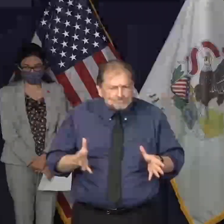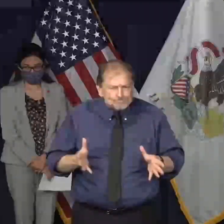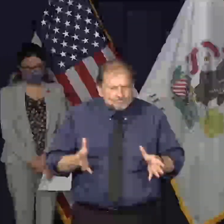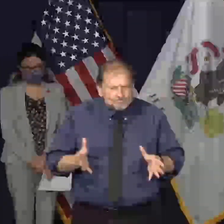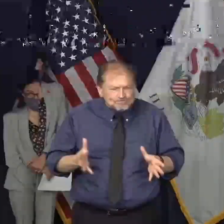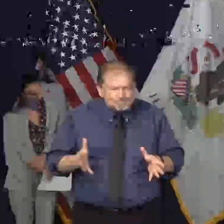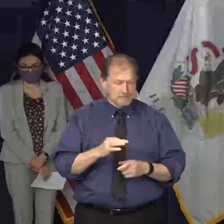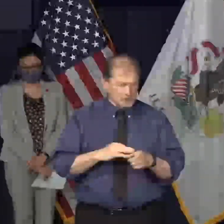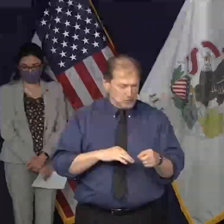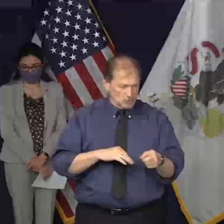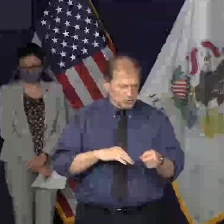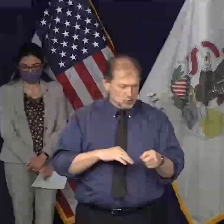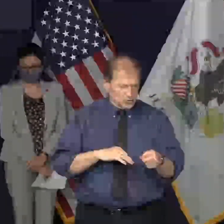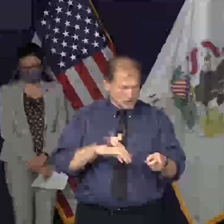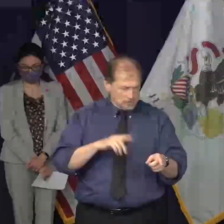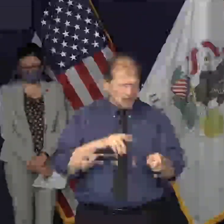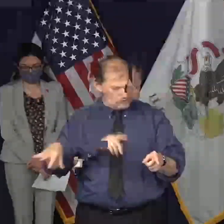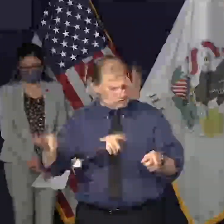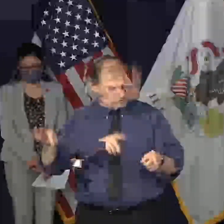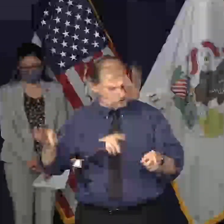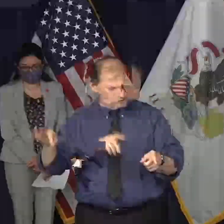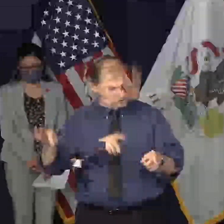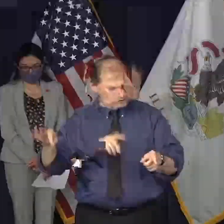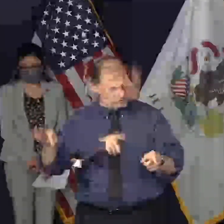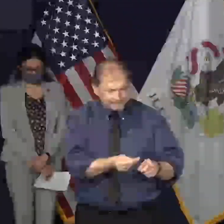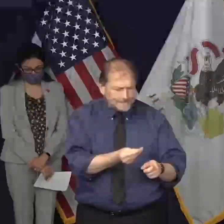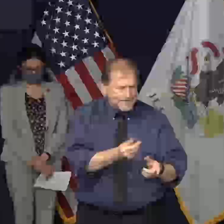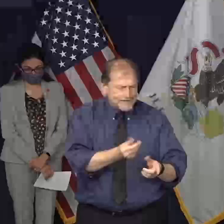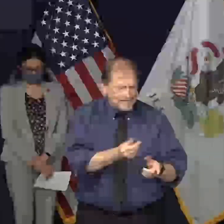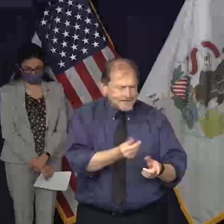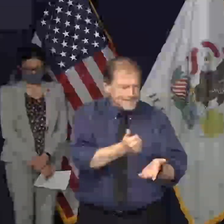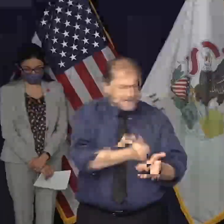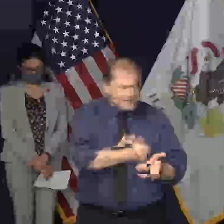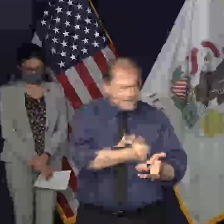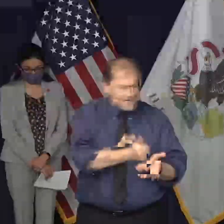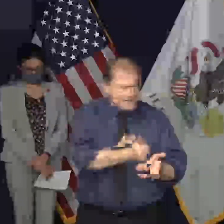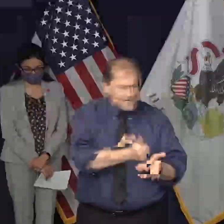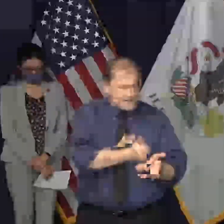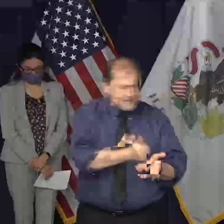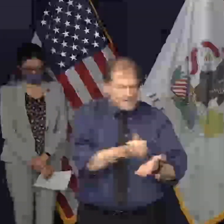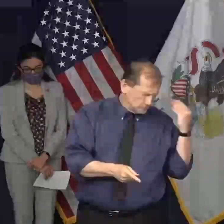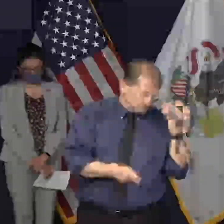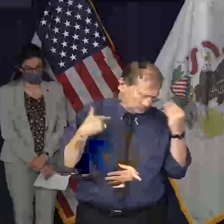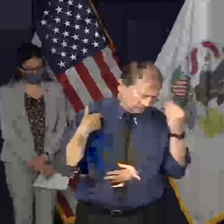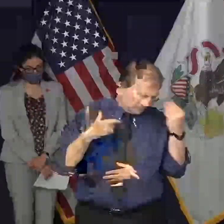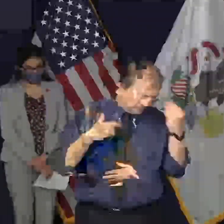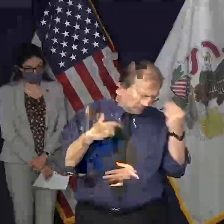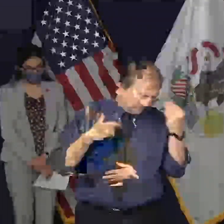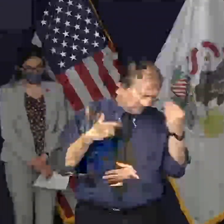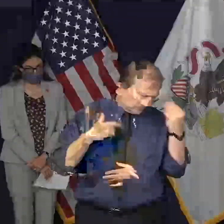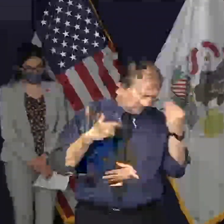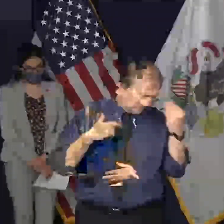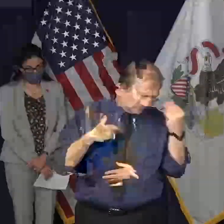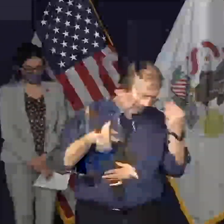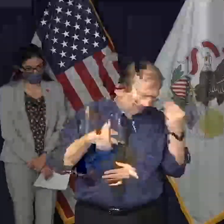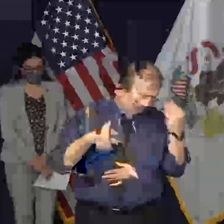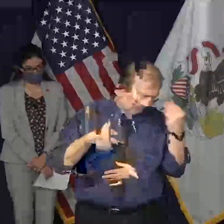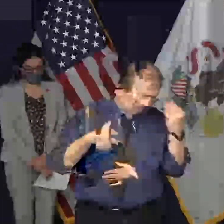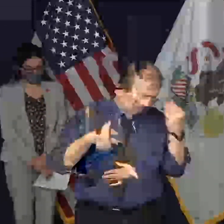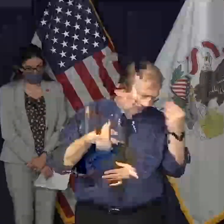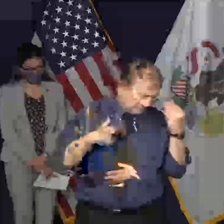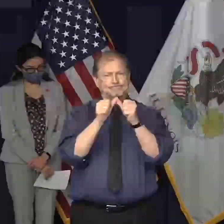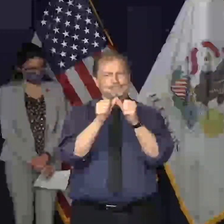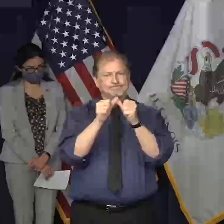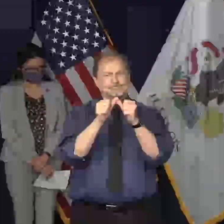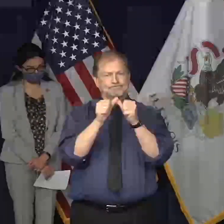resources and give them the right information. We are here to help, and we will continue to assist Hispanic business owners across